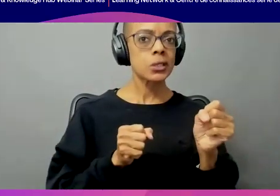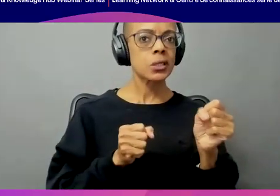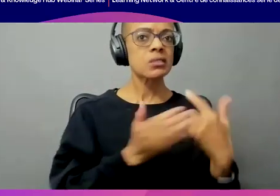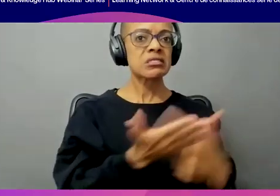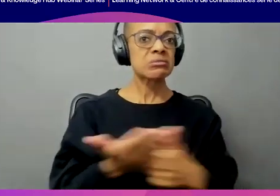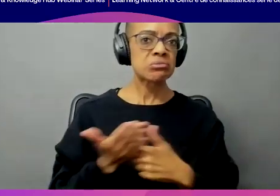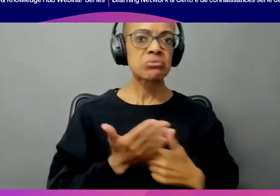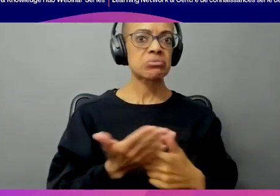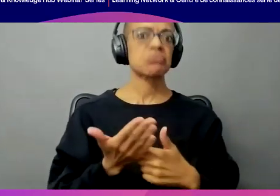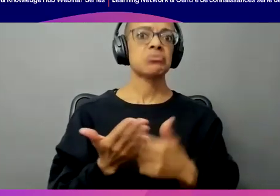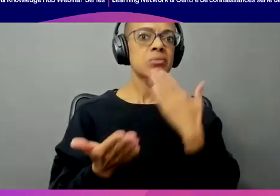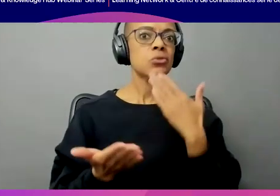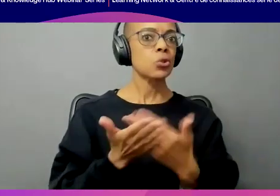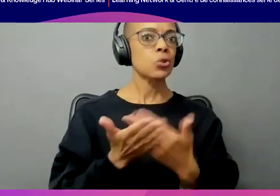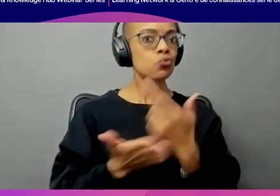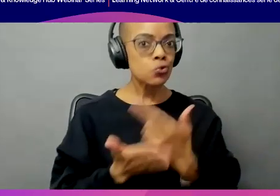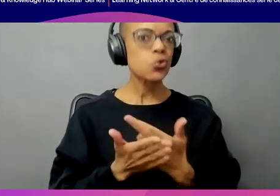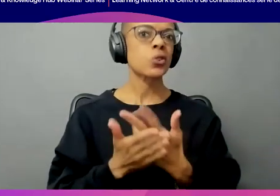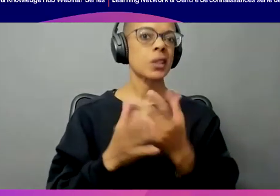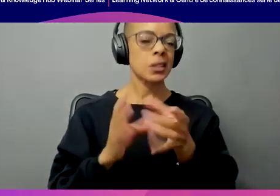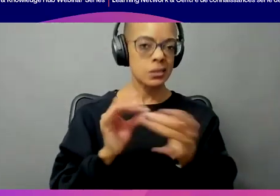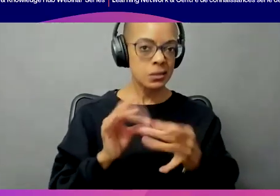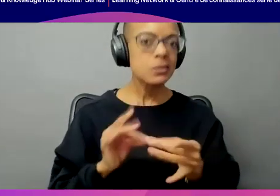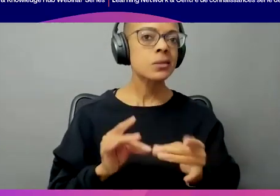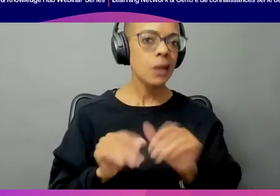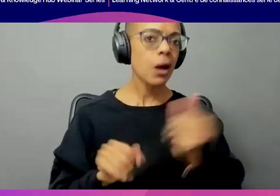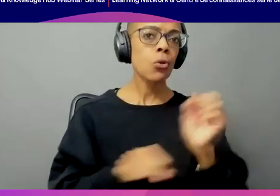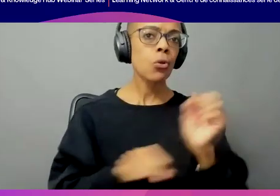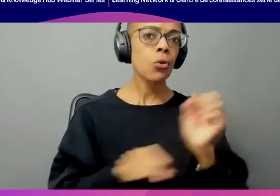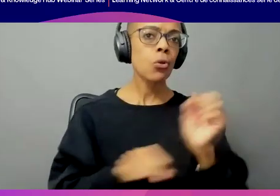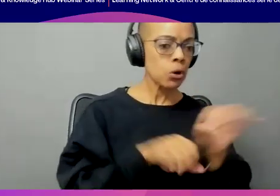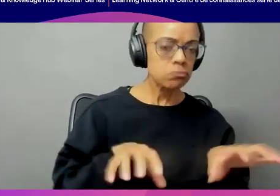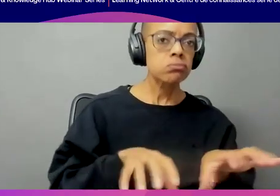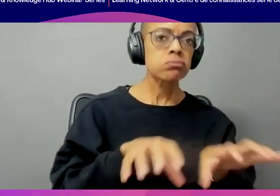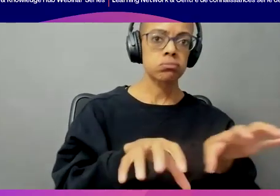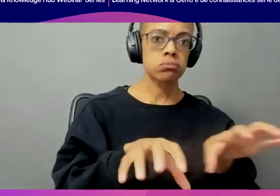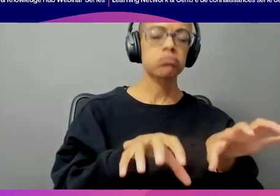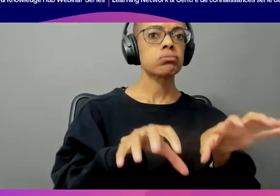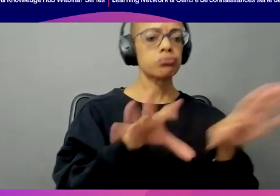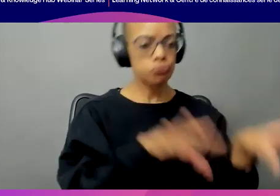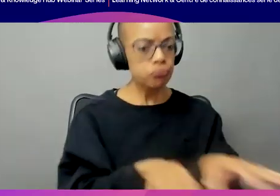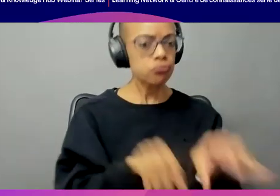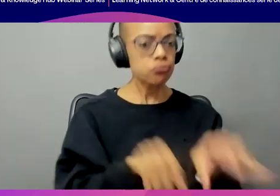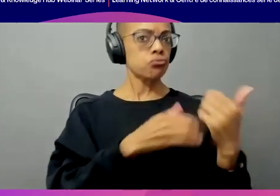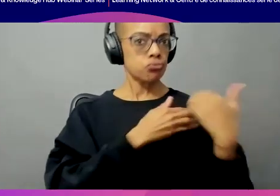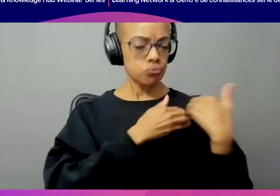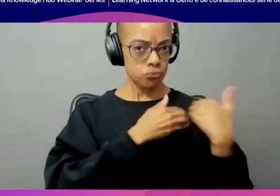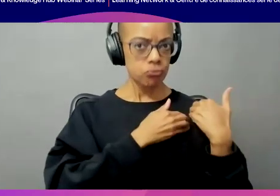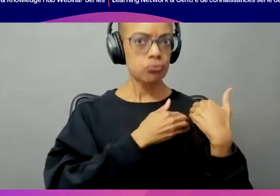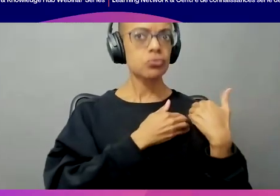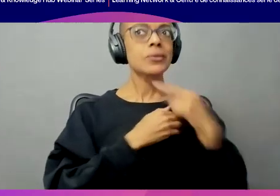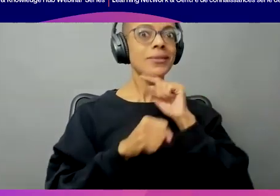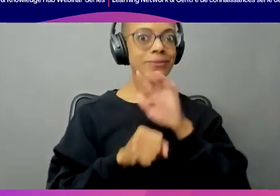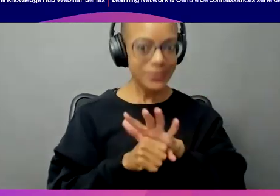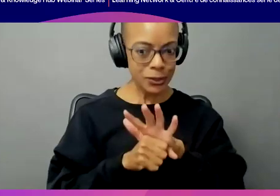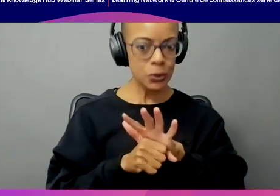some great references to work that's being done as well, that is really taking some autonomy over making sure that how we